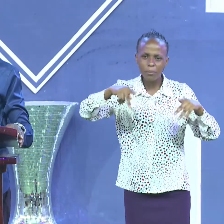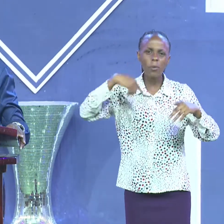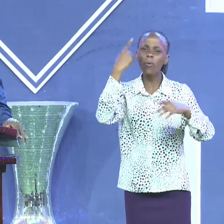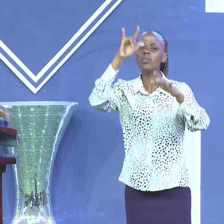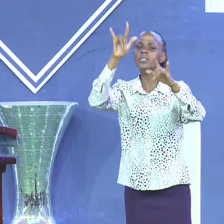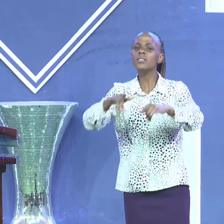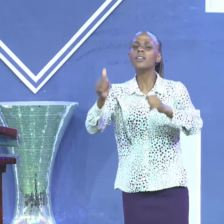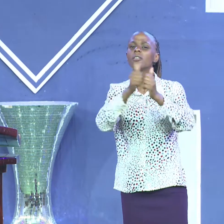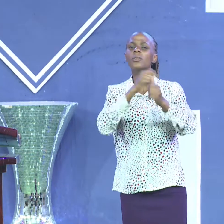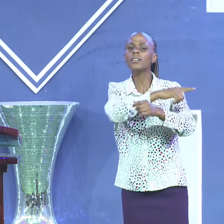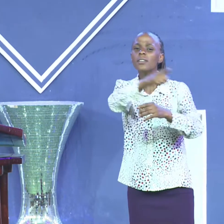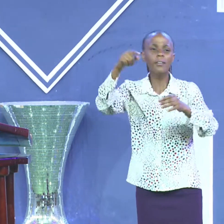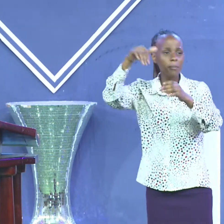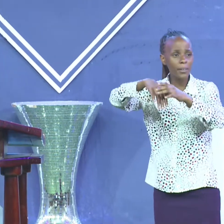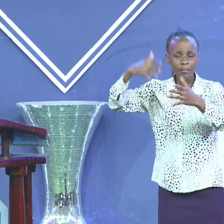that prison.